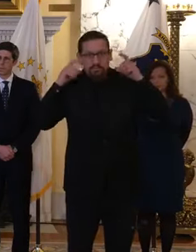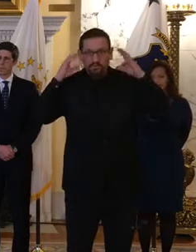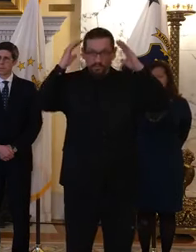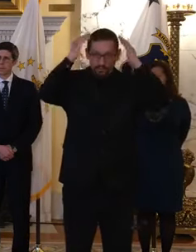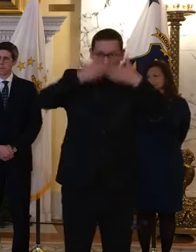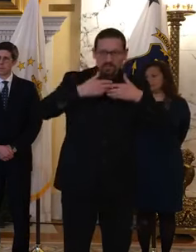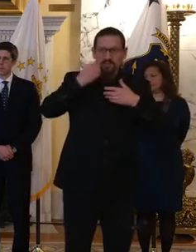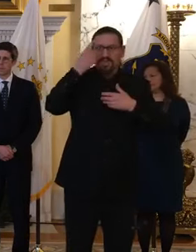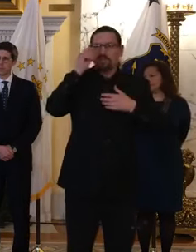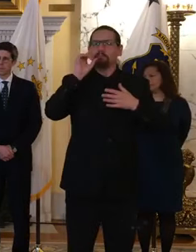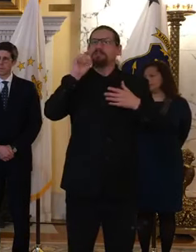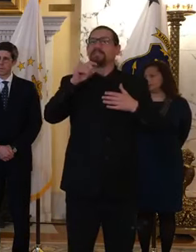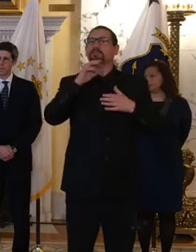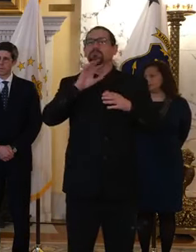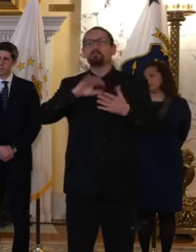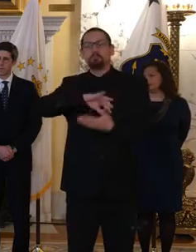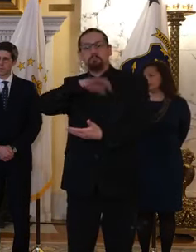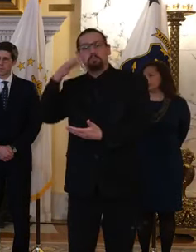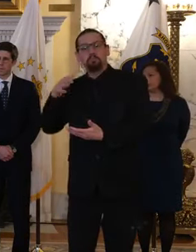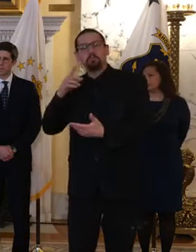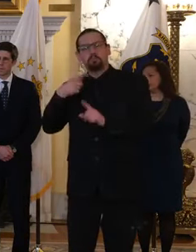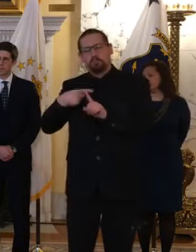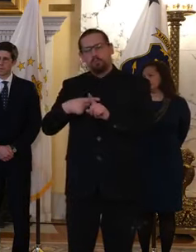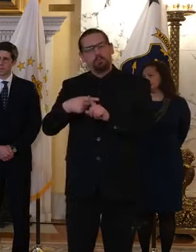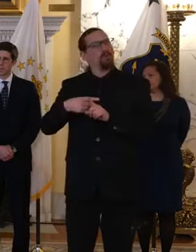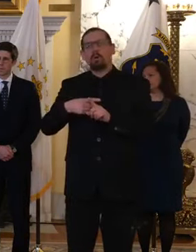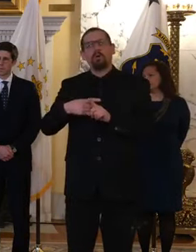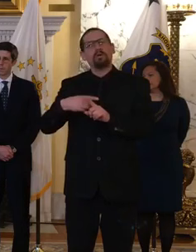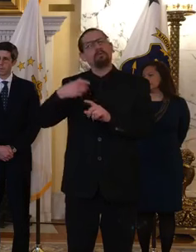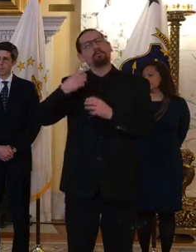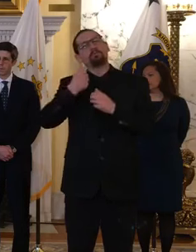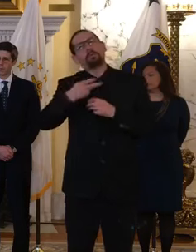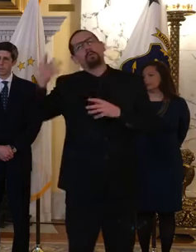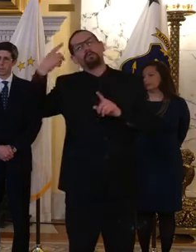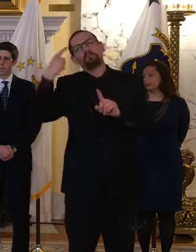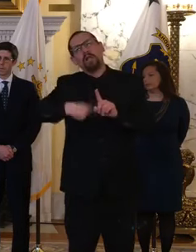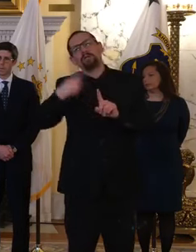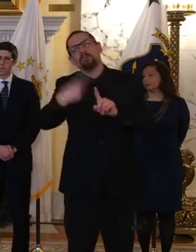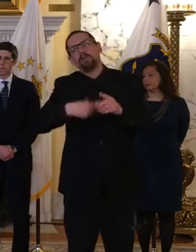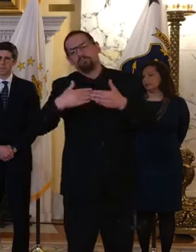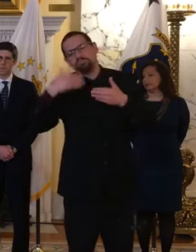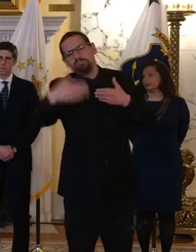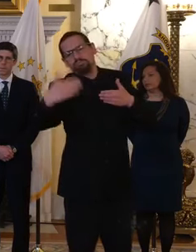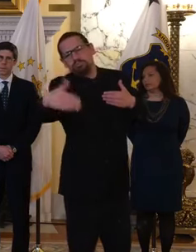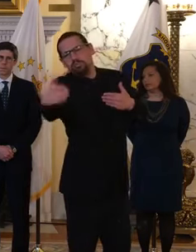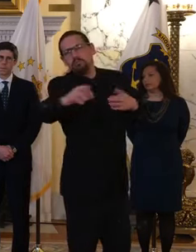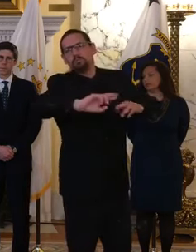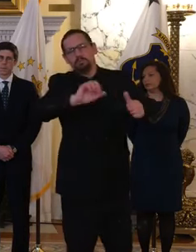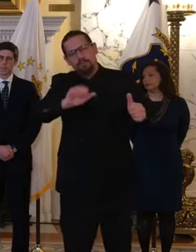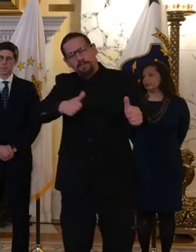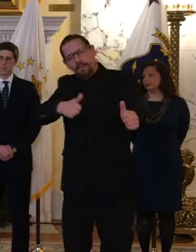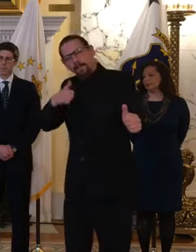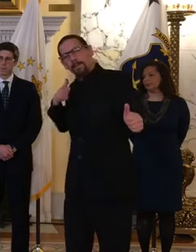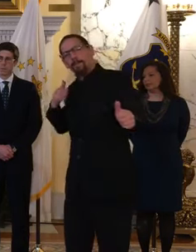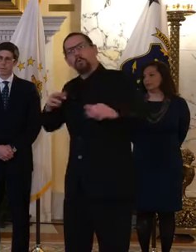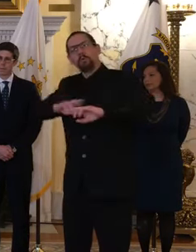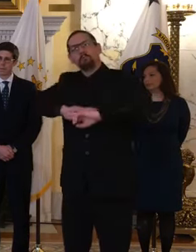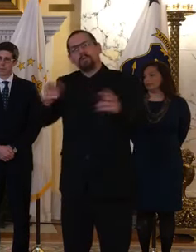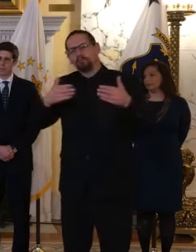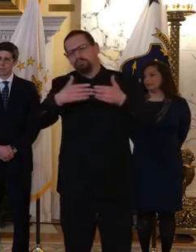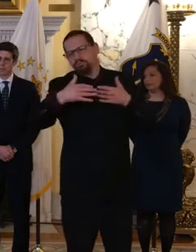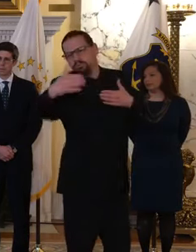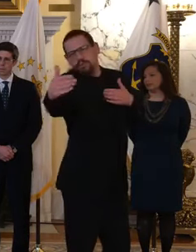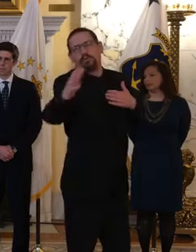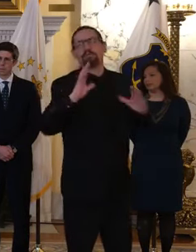industry, we have a new set of rules for how we're going to live in the new normal. By the way, that requires equipment. If one of our new